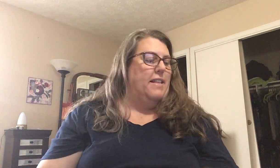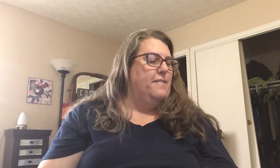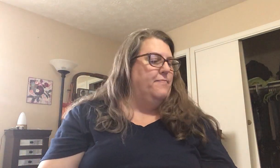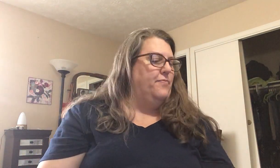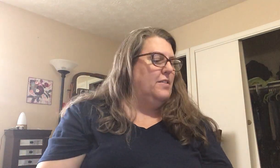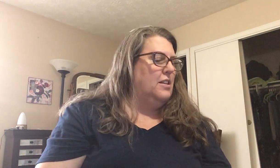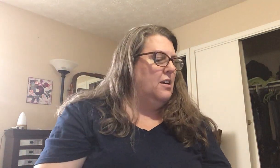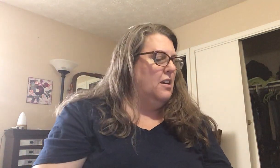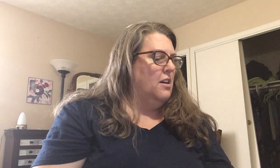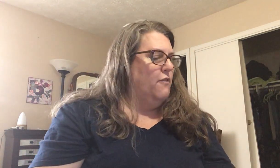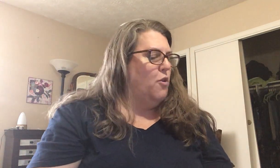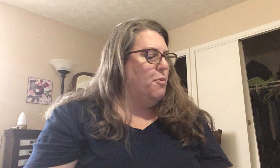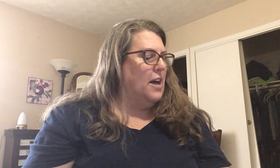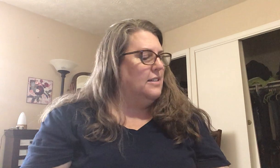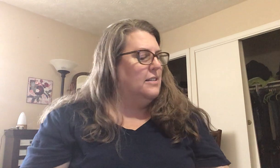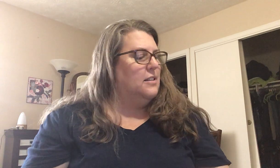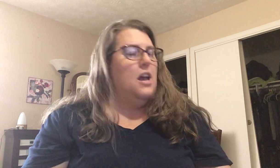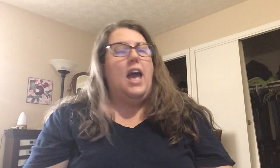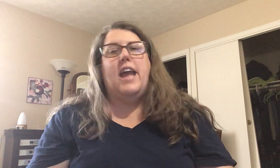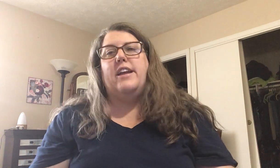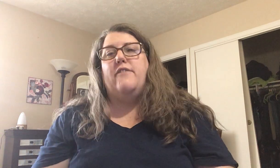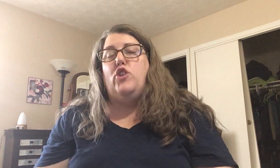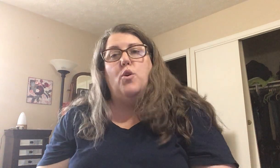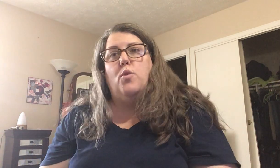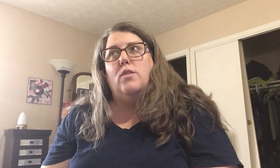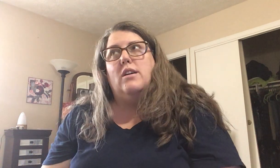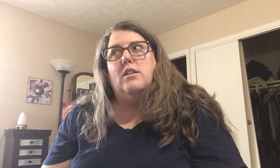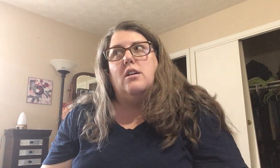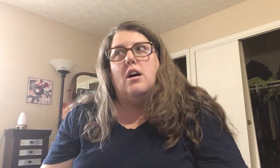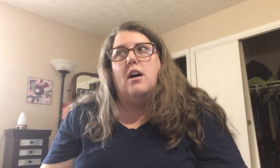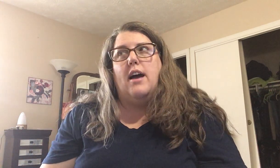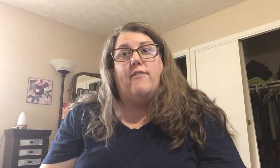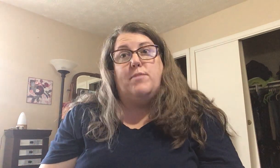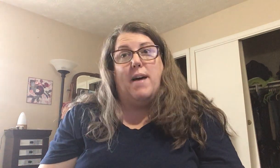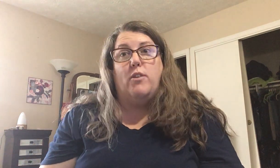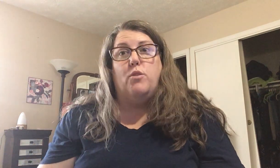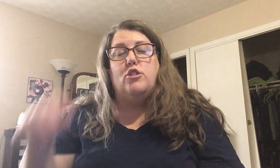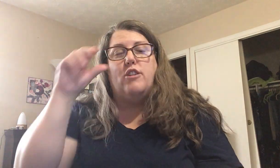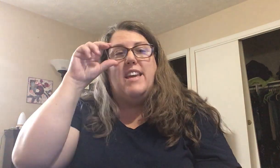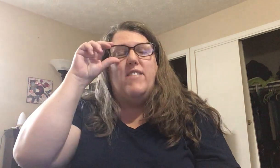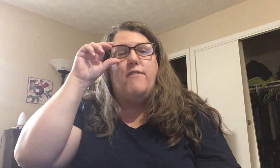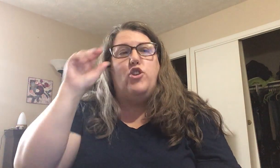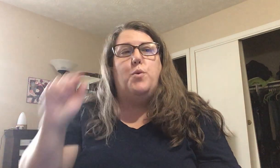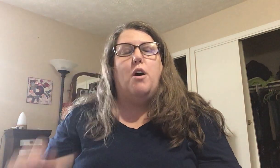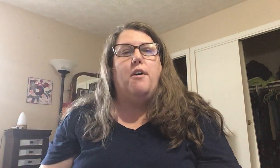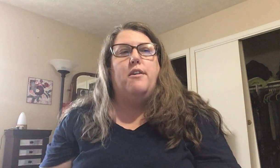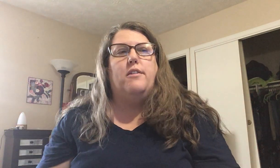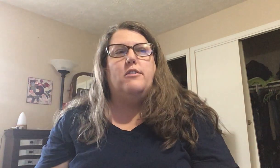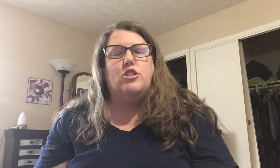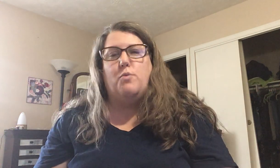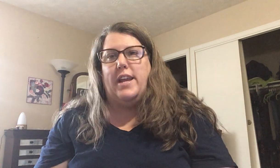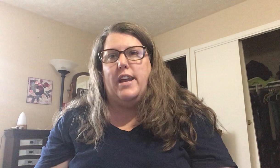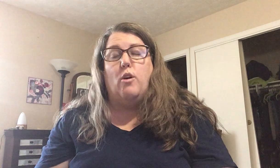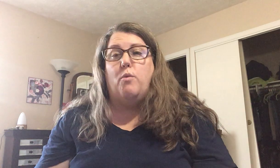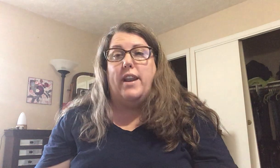spelling for practice. And if you have spelling words, or even if you are just reading or